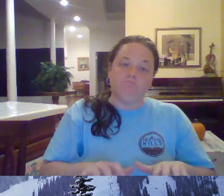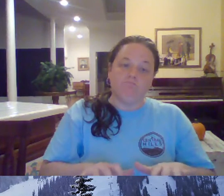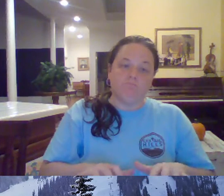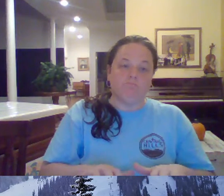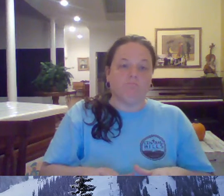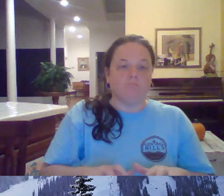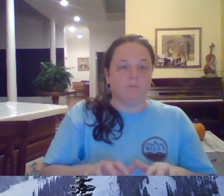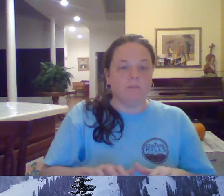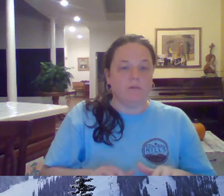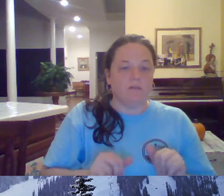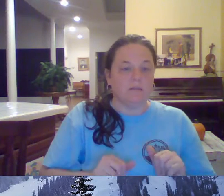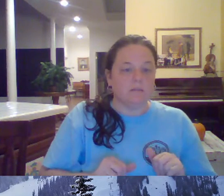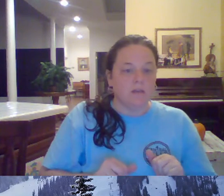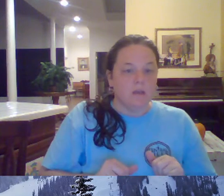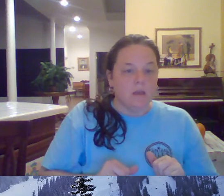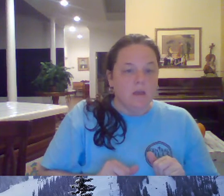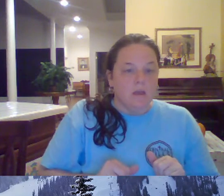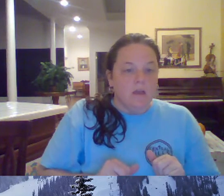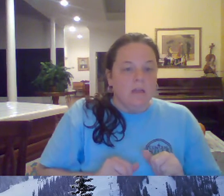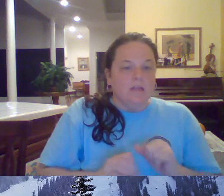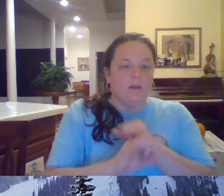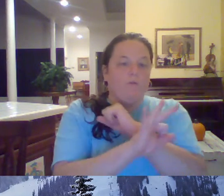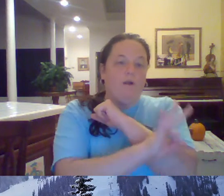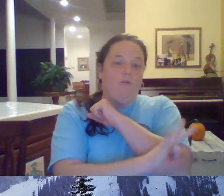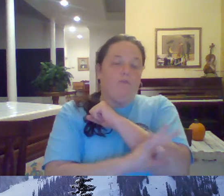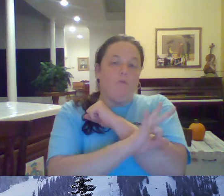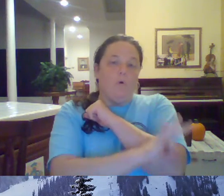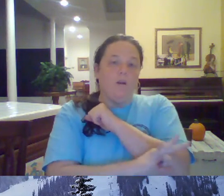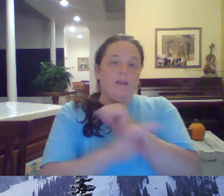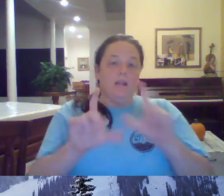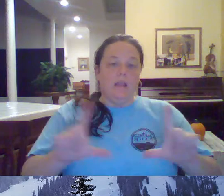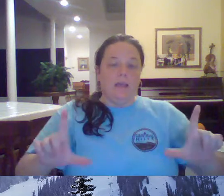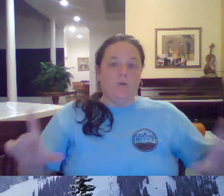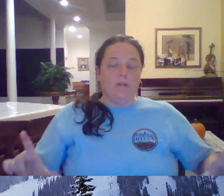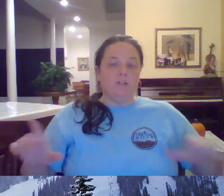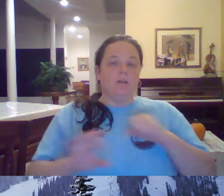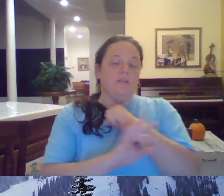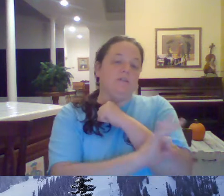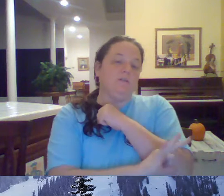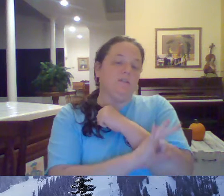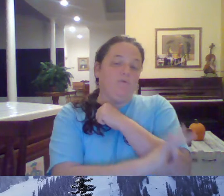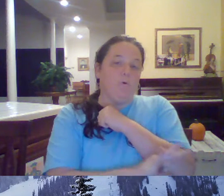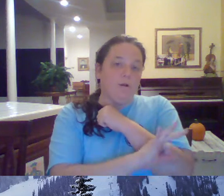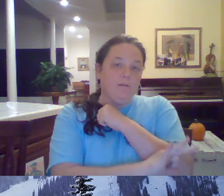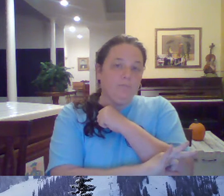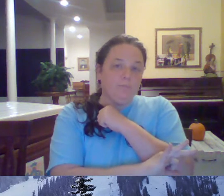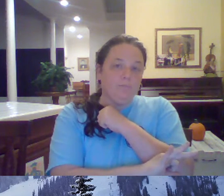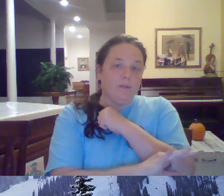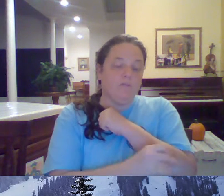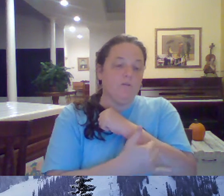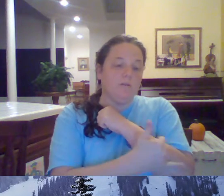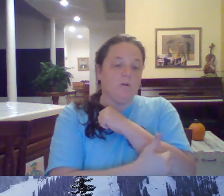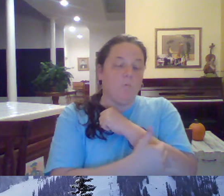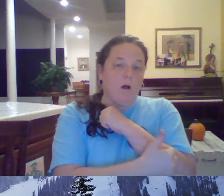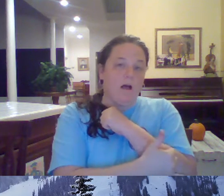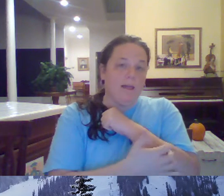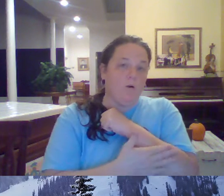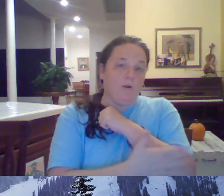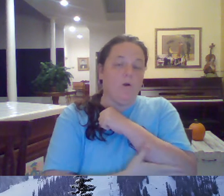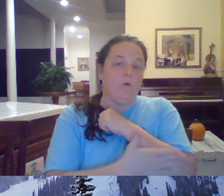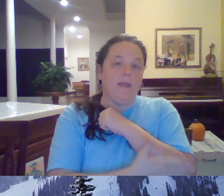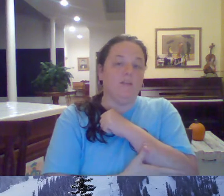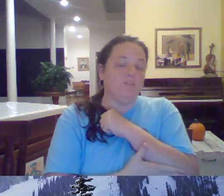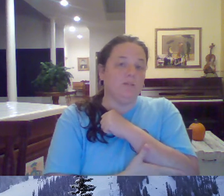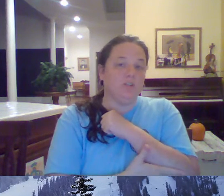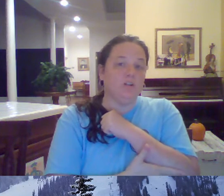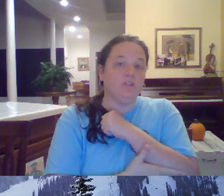typing. That's obvious. So for a foreign language, this means foreign. If you use a Y or